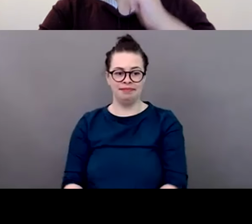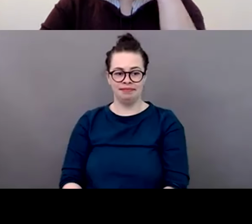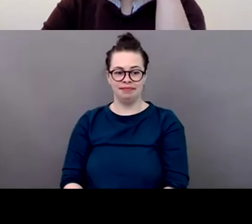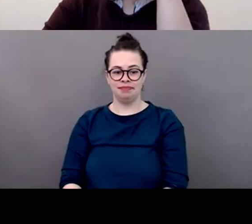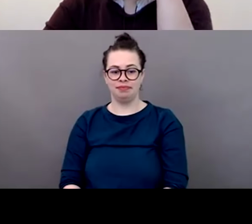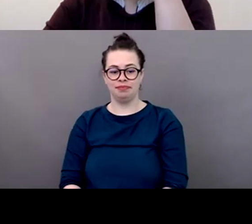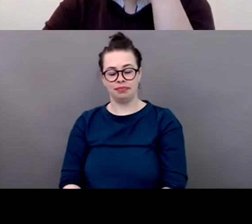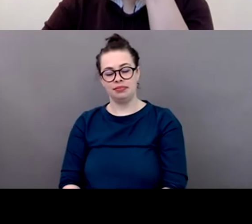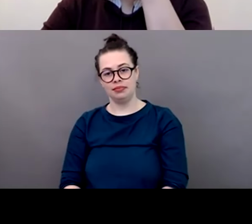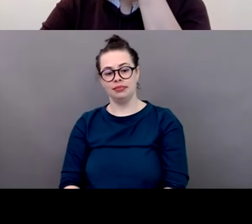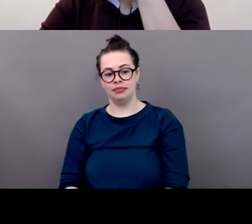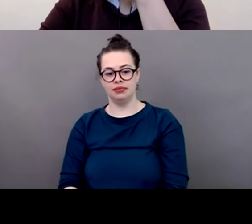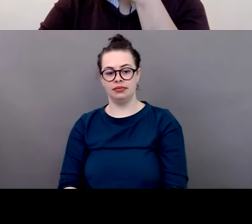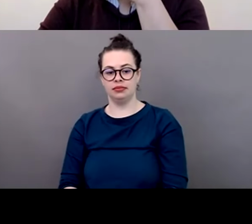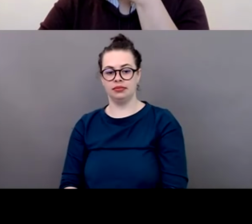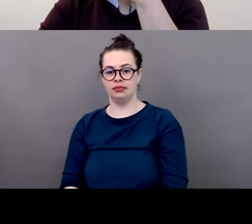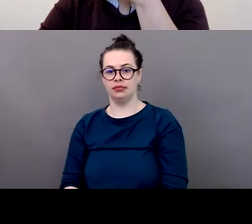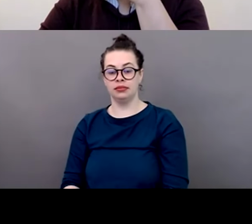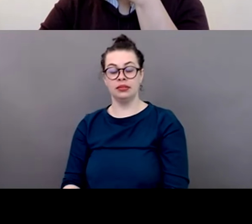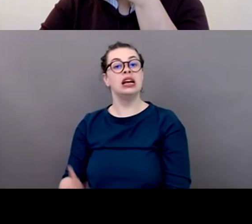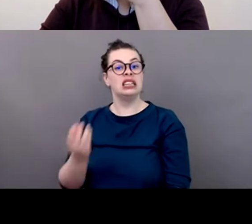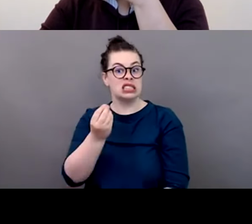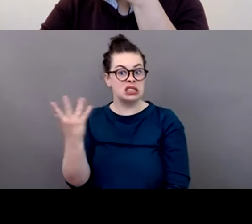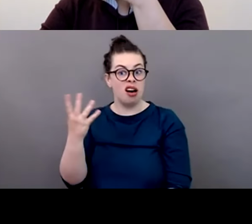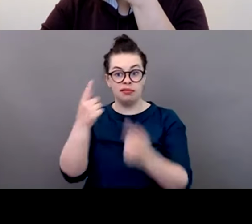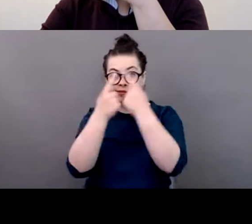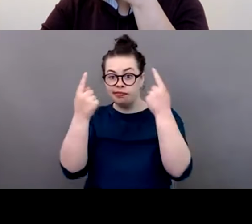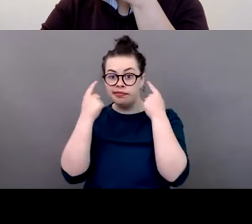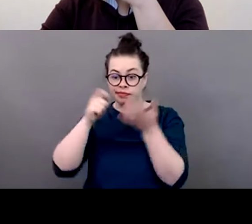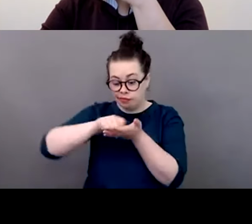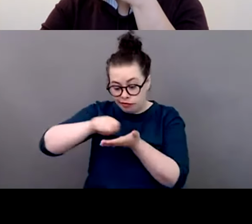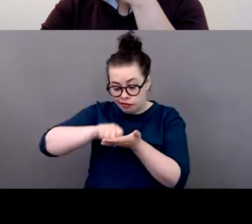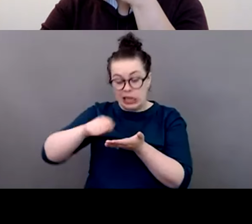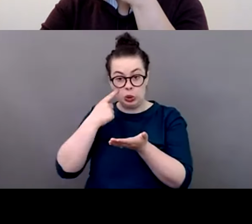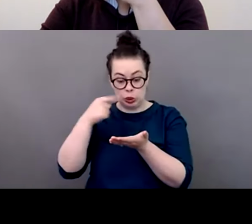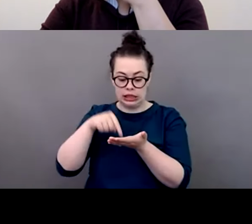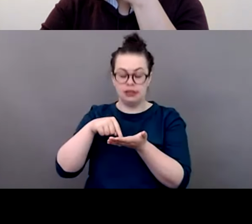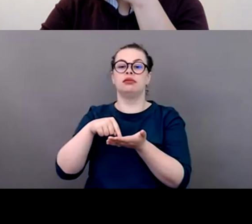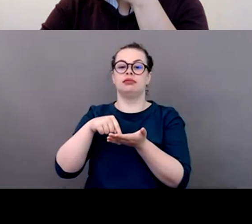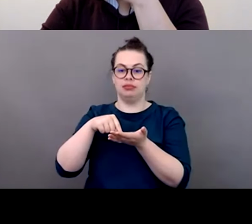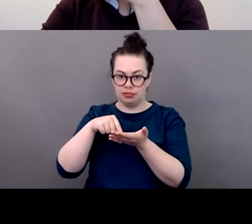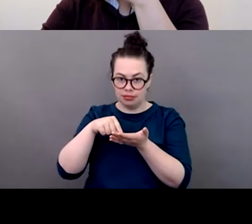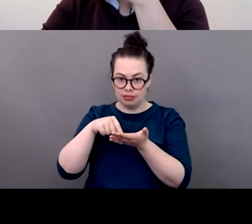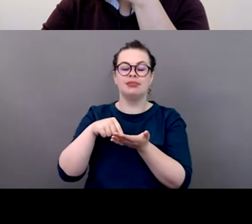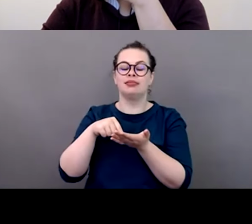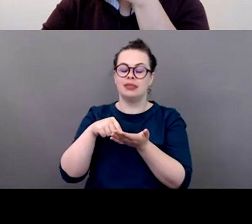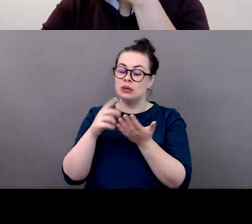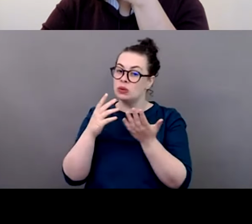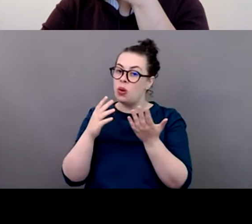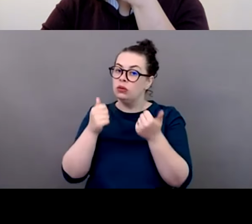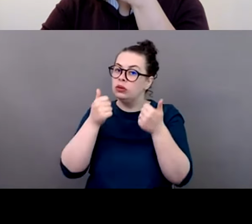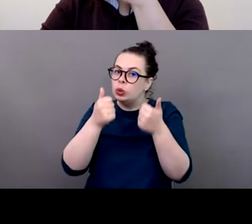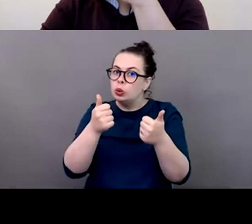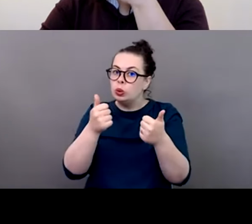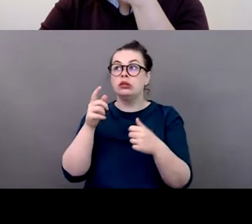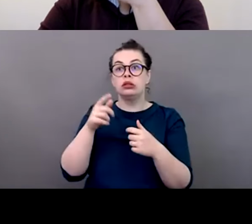these even come up in academic writing sometimes. So by that way, helping representatives to